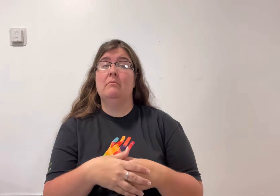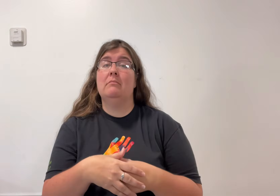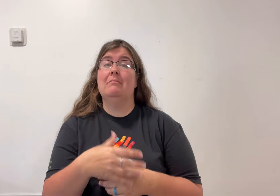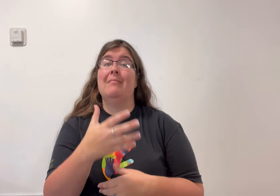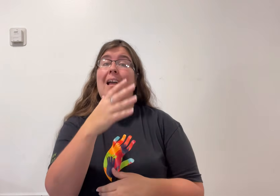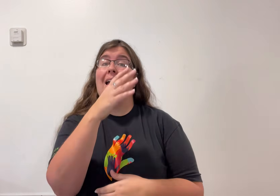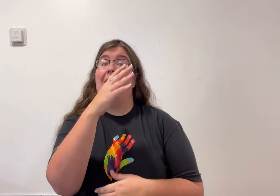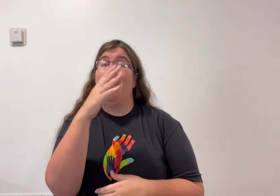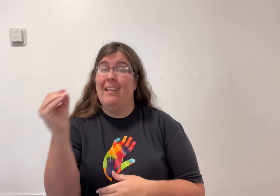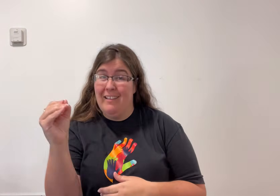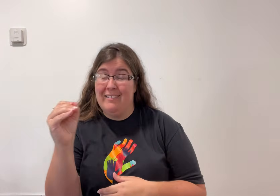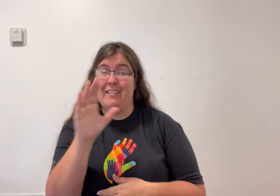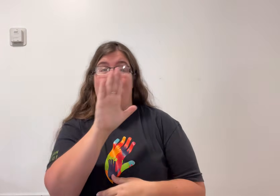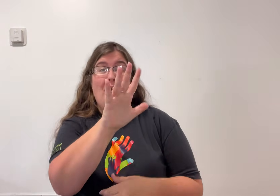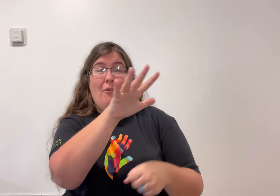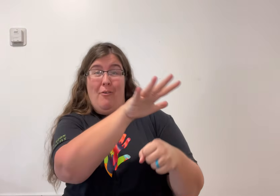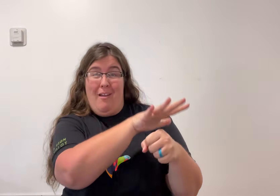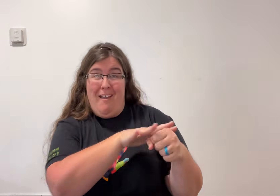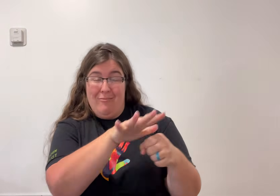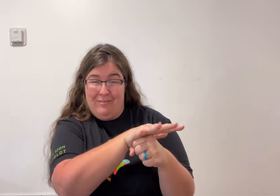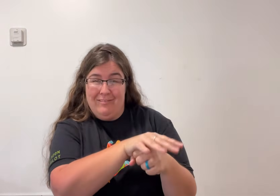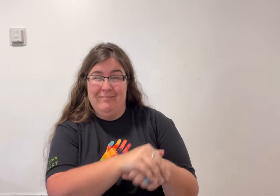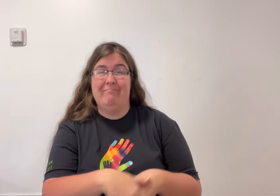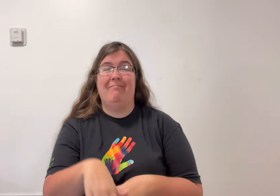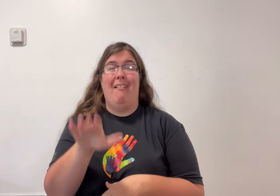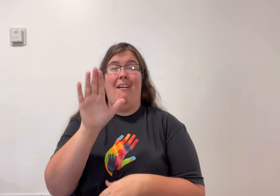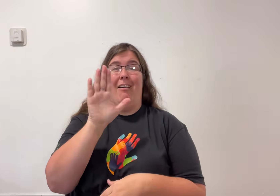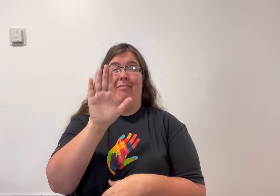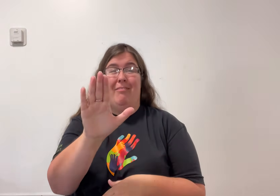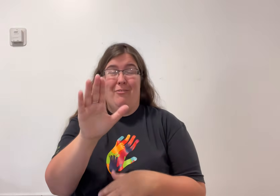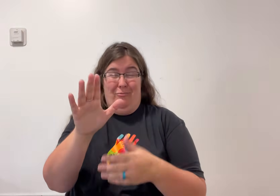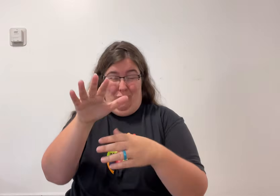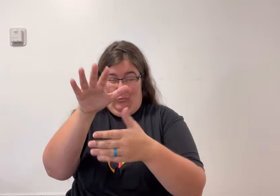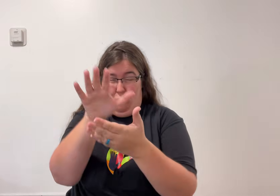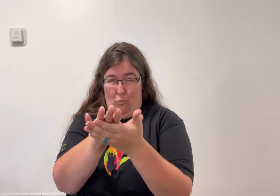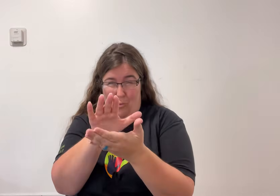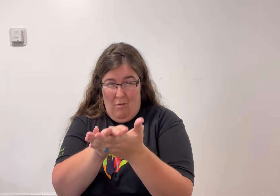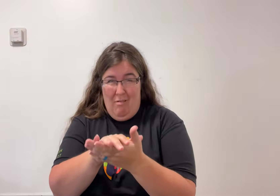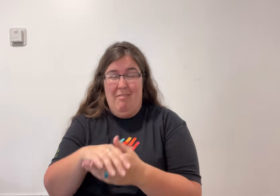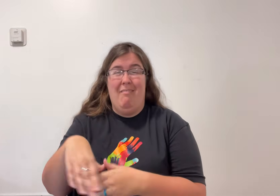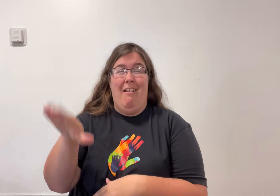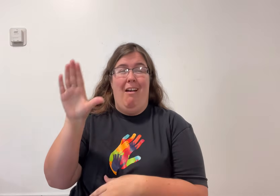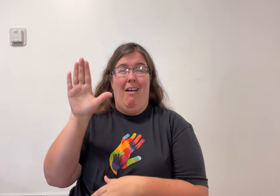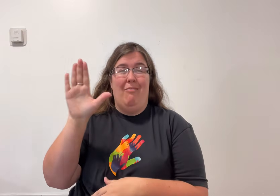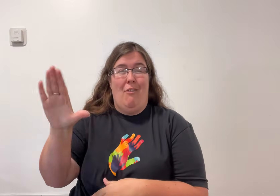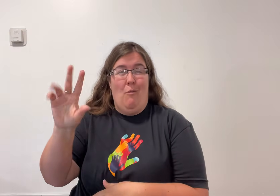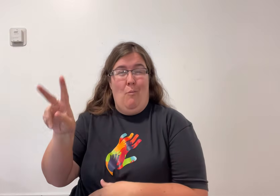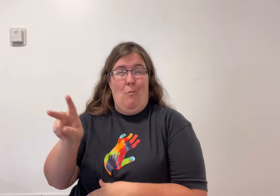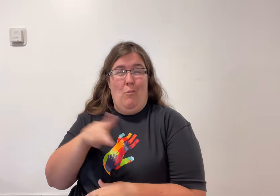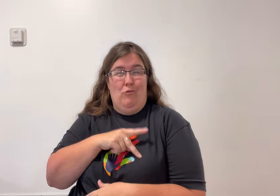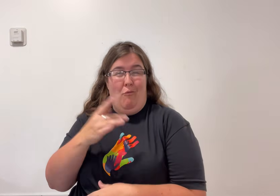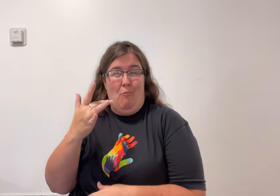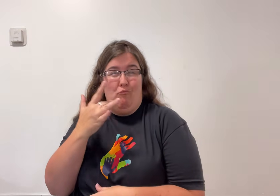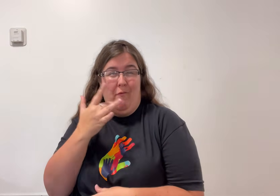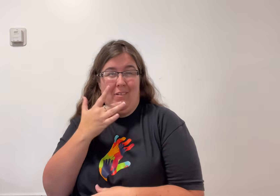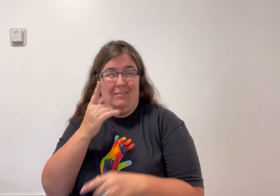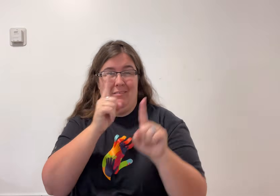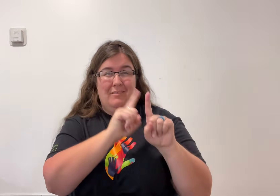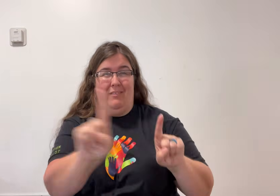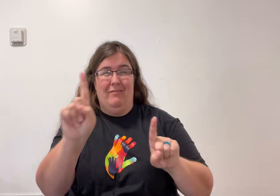hands. And where they grew up, which school they went to, and personal preferences lead to a wide variance